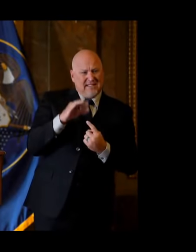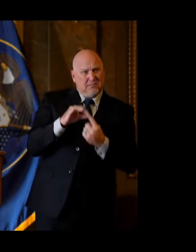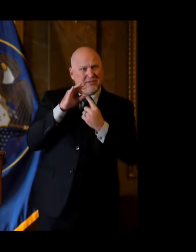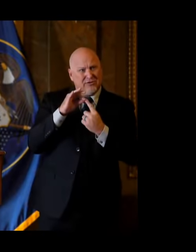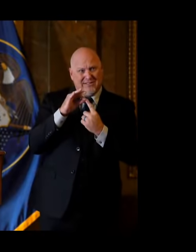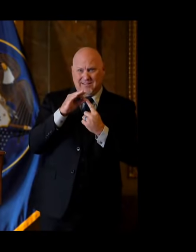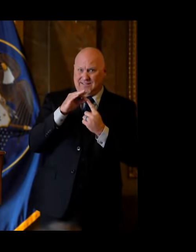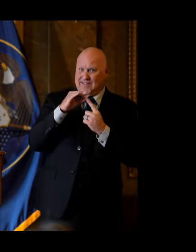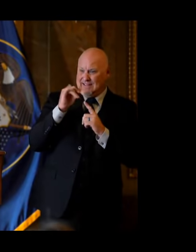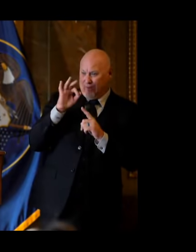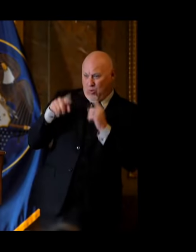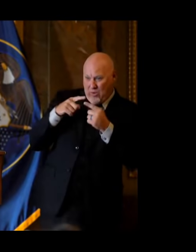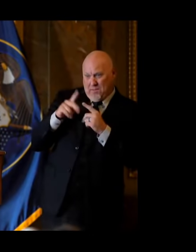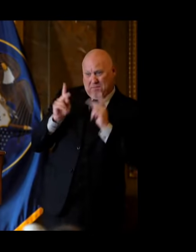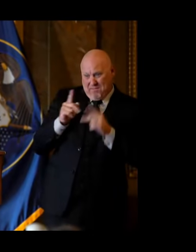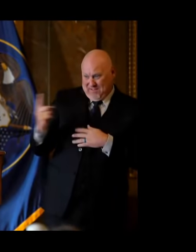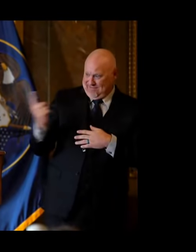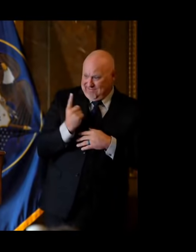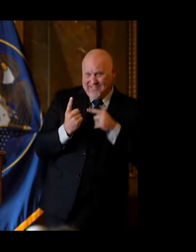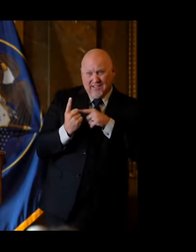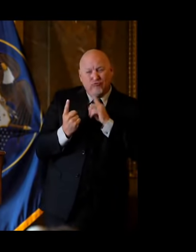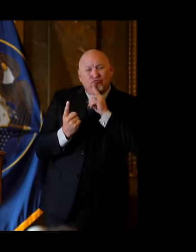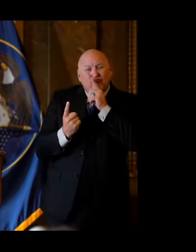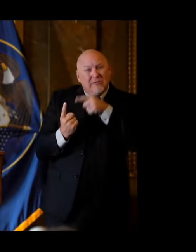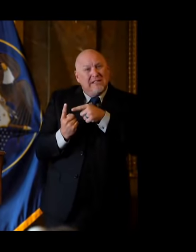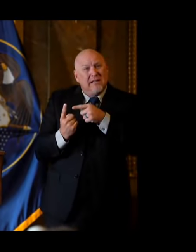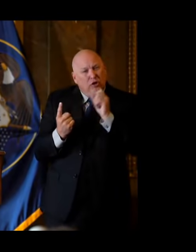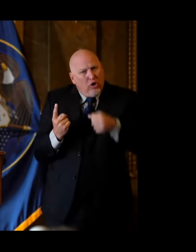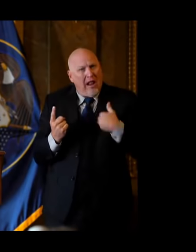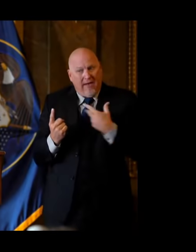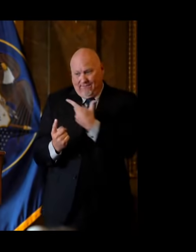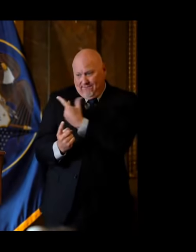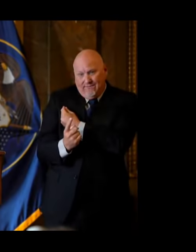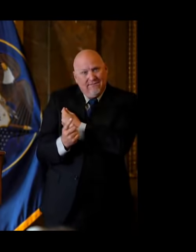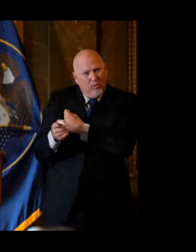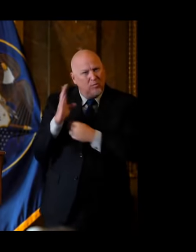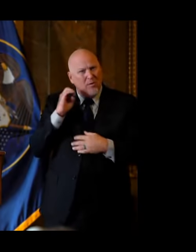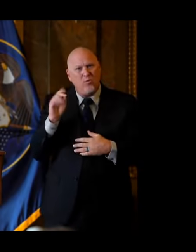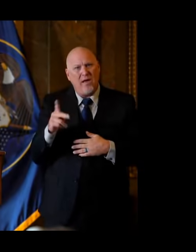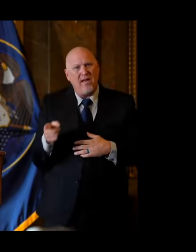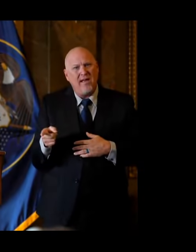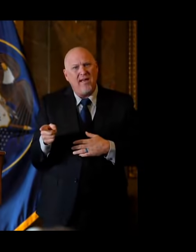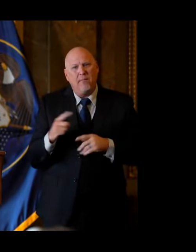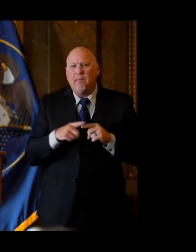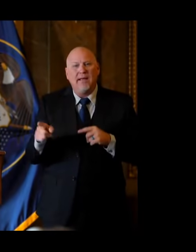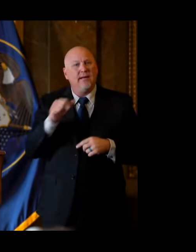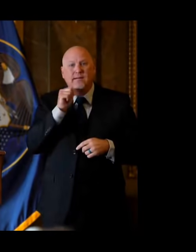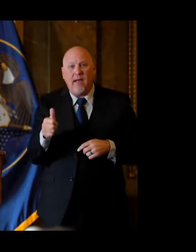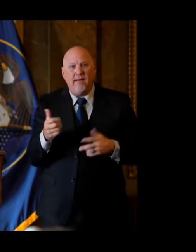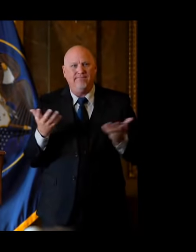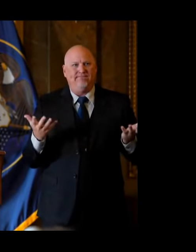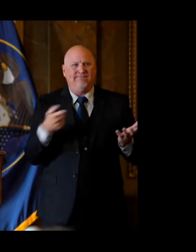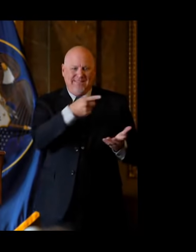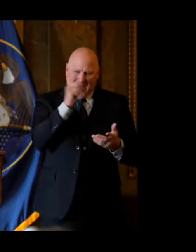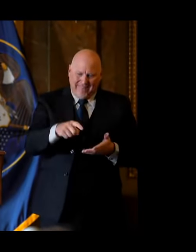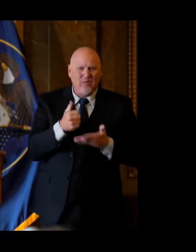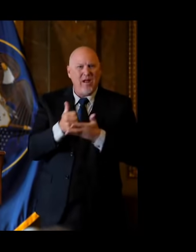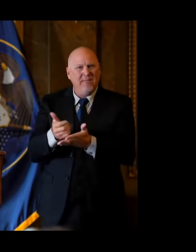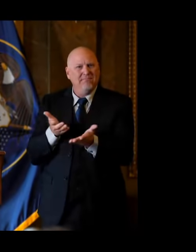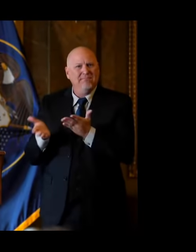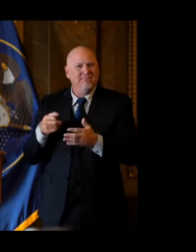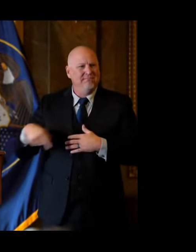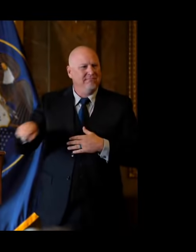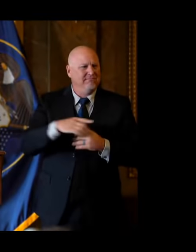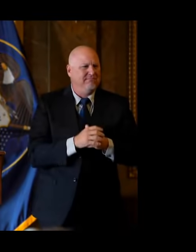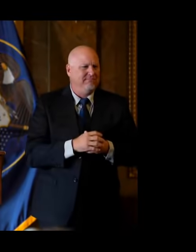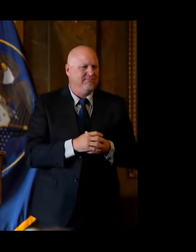and how difficult that is for you. But please know how grateful we are for you, and you'll